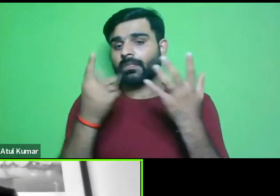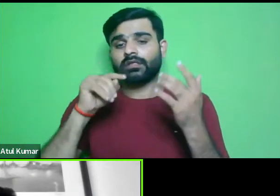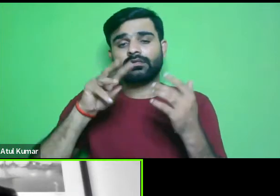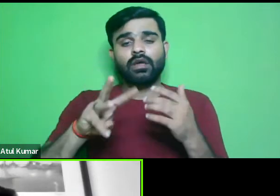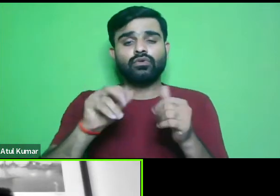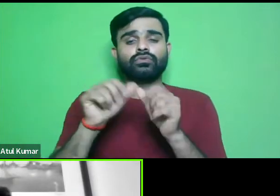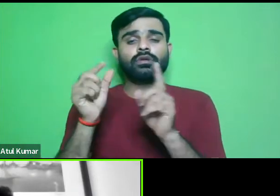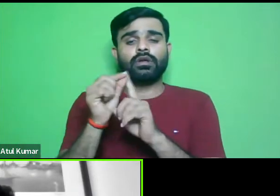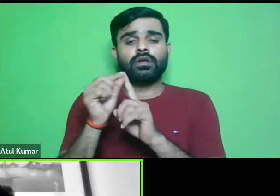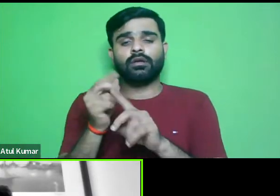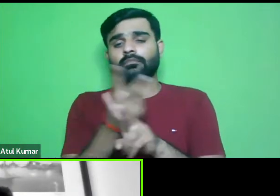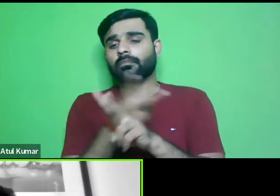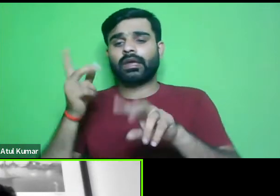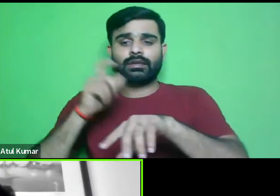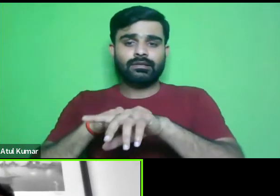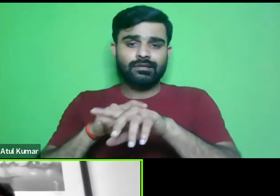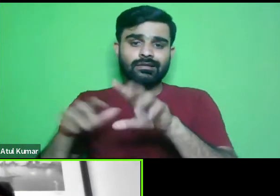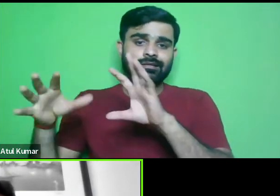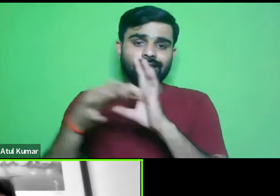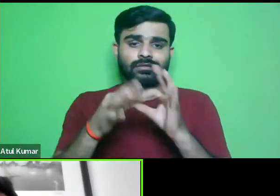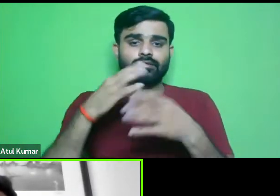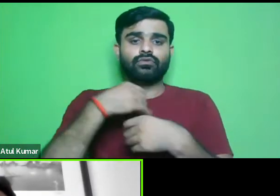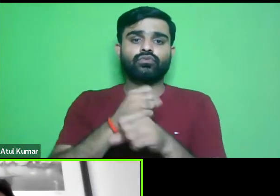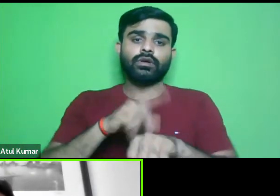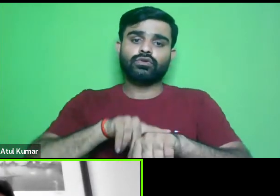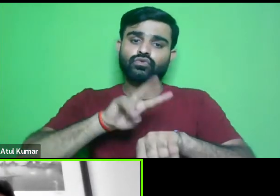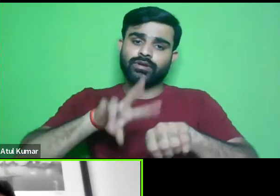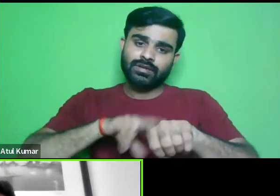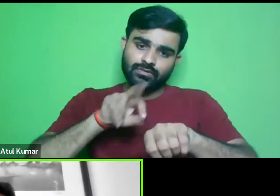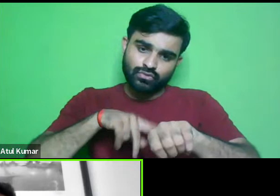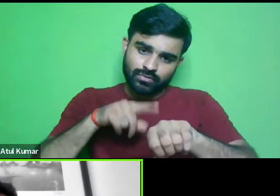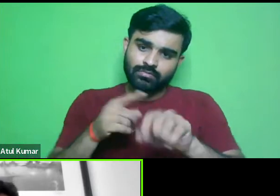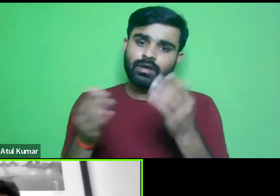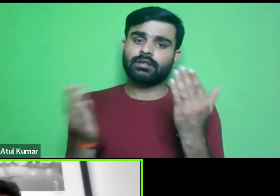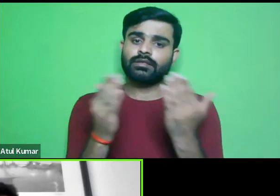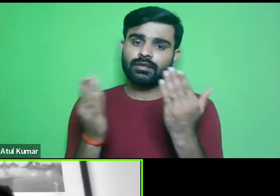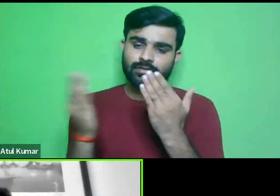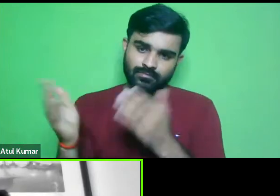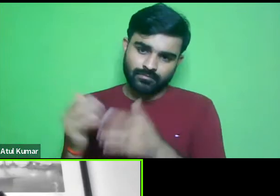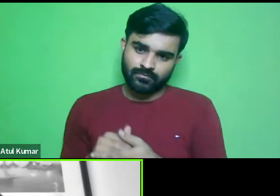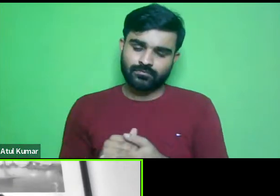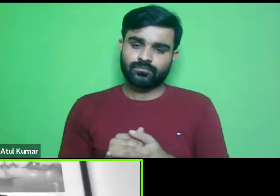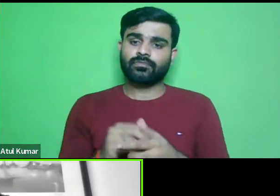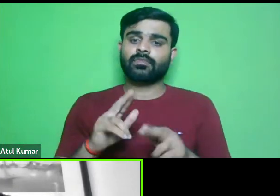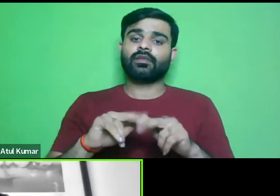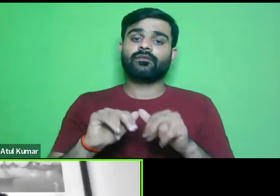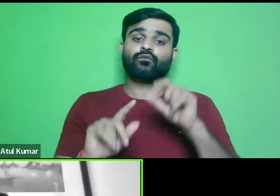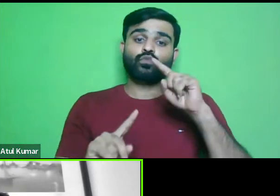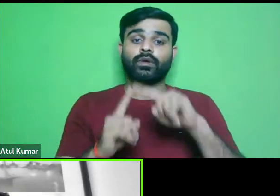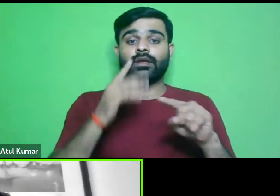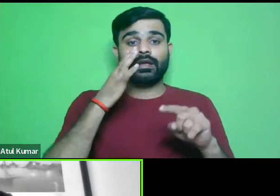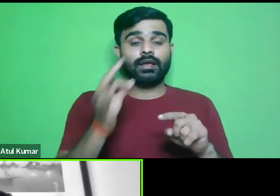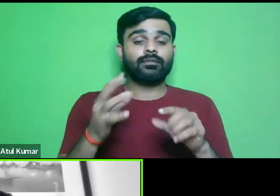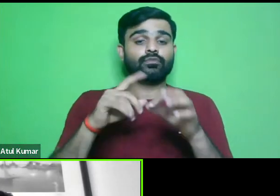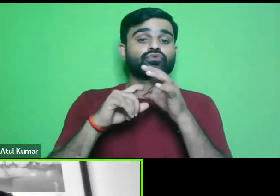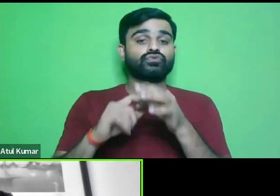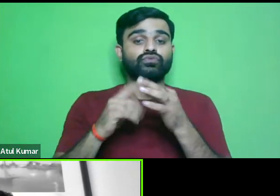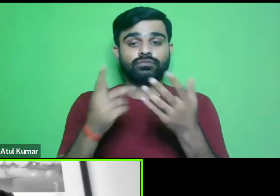that are sometimes being submitted every minute to every hour for certain services. And the fact that these very important